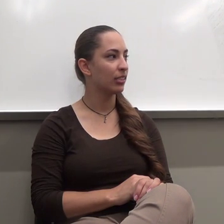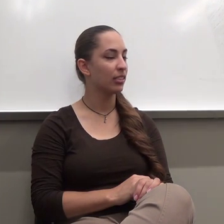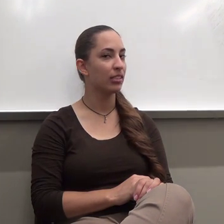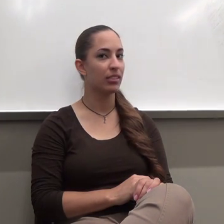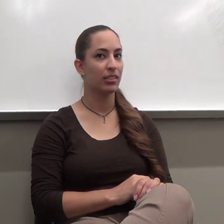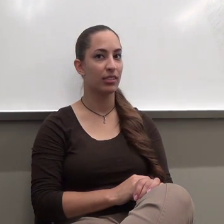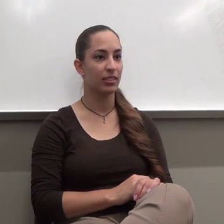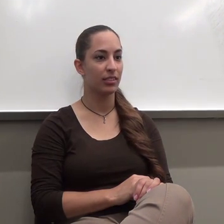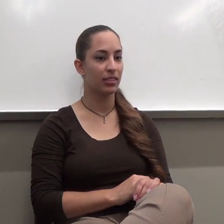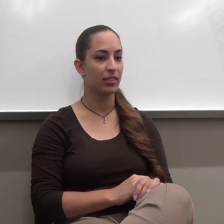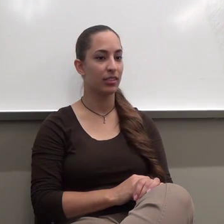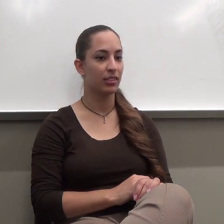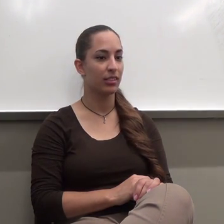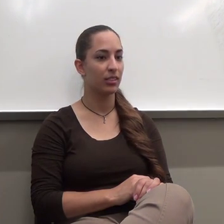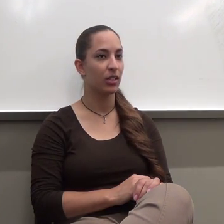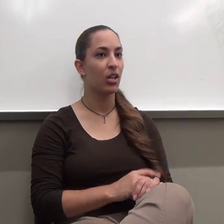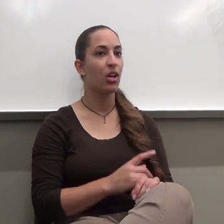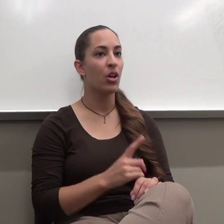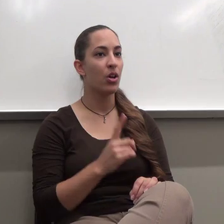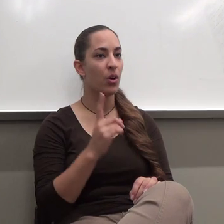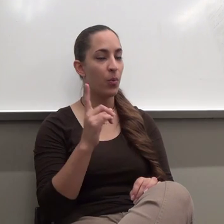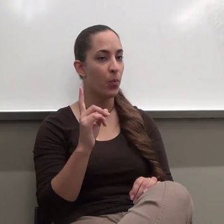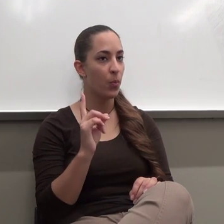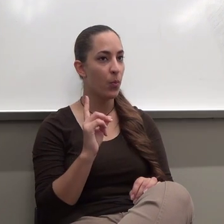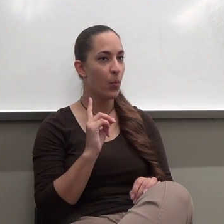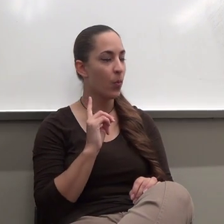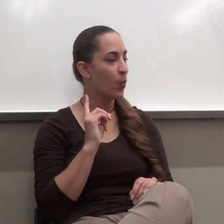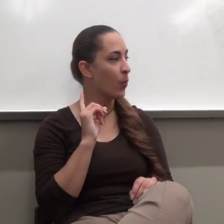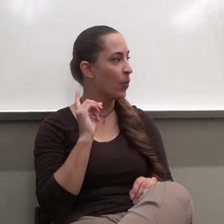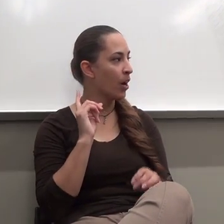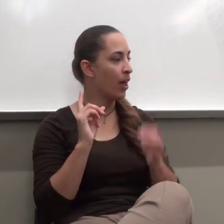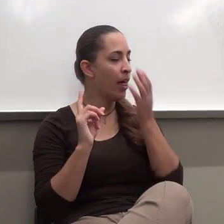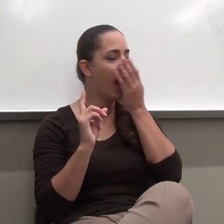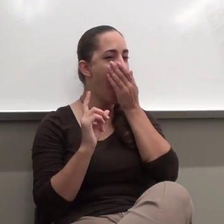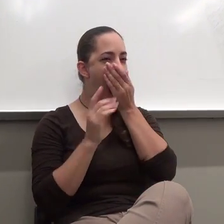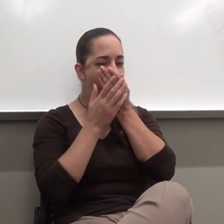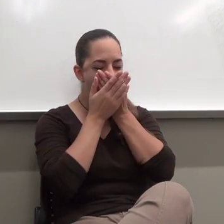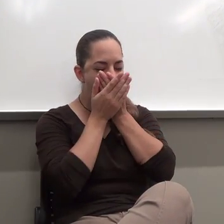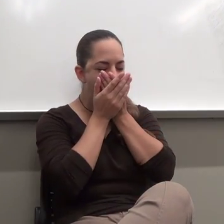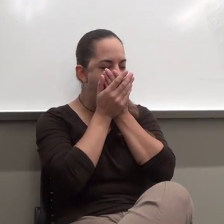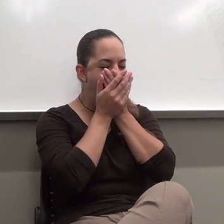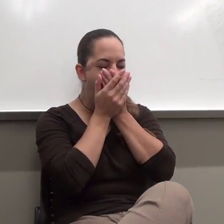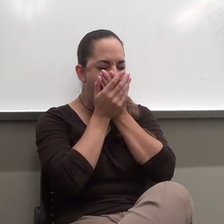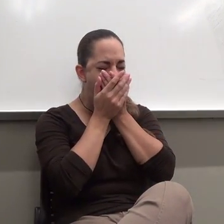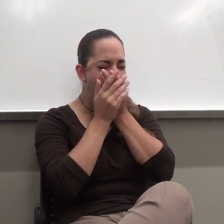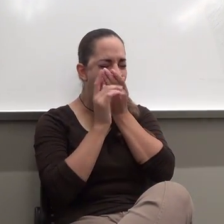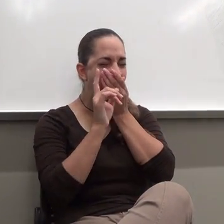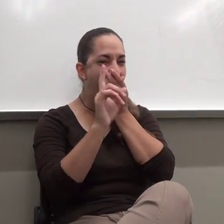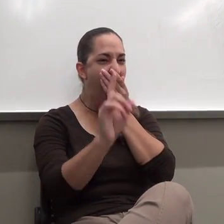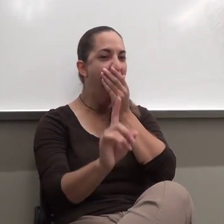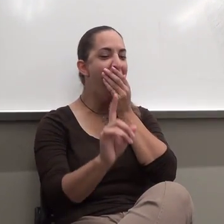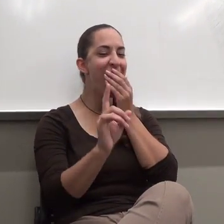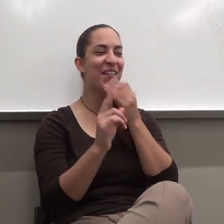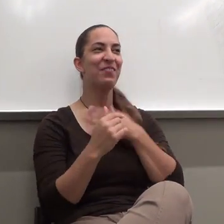Okay, one thing I am asking both the reviewer and the writer to do